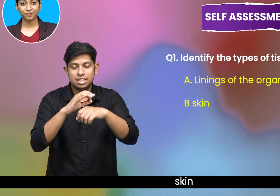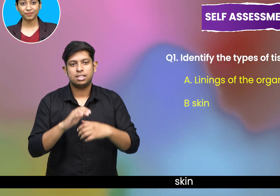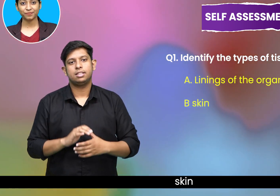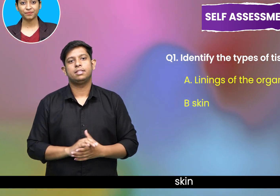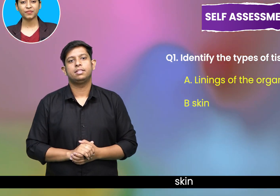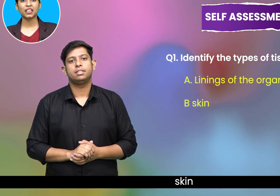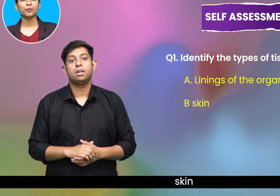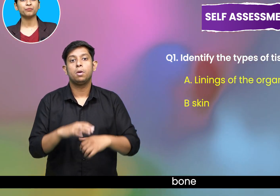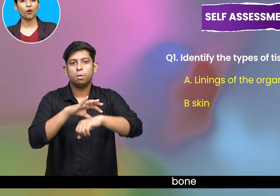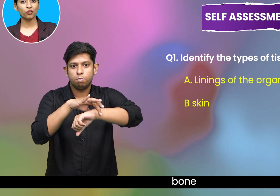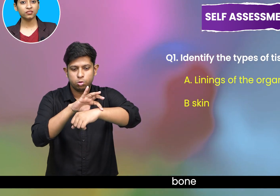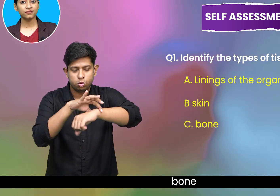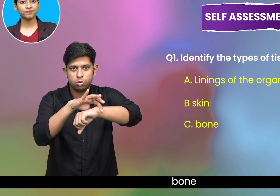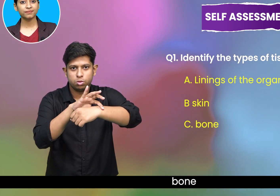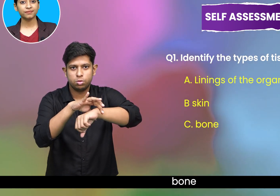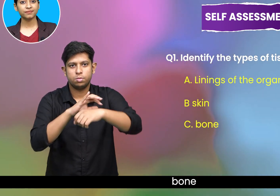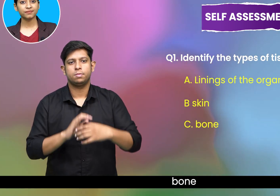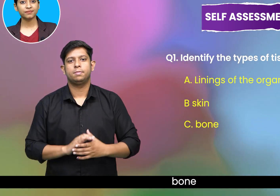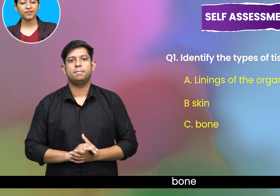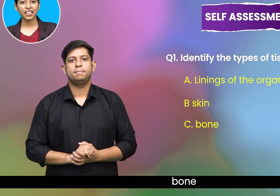skin, bone,